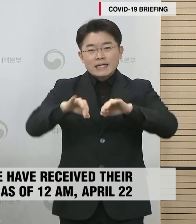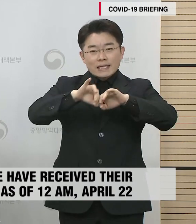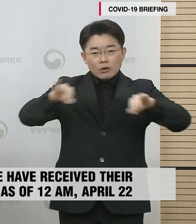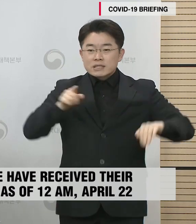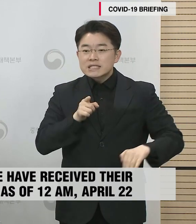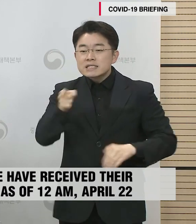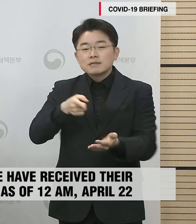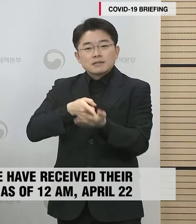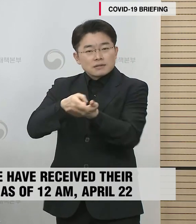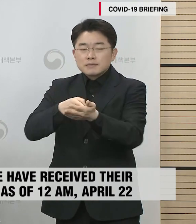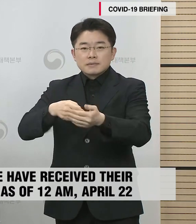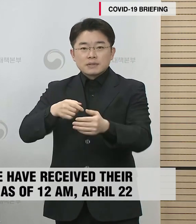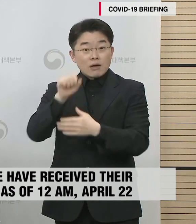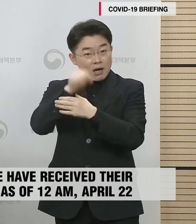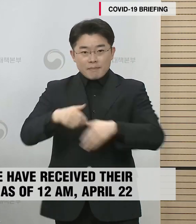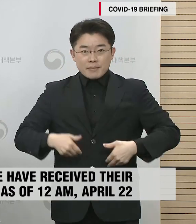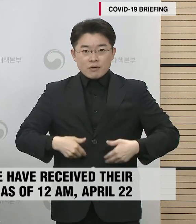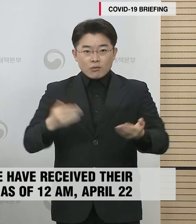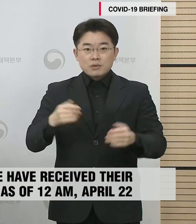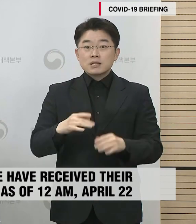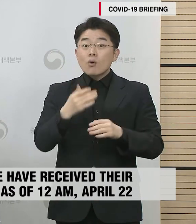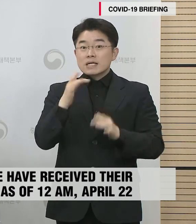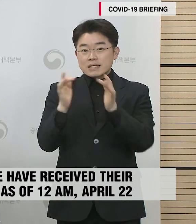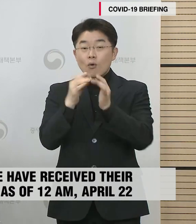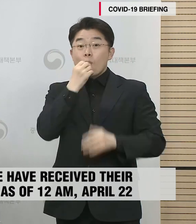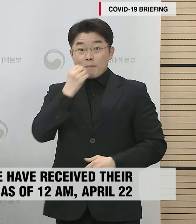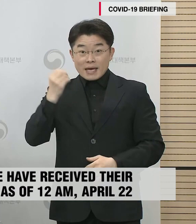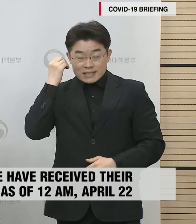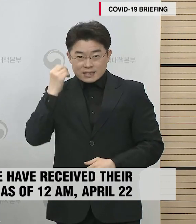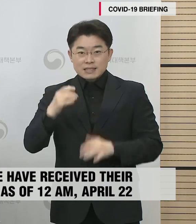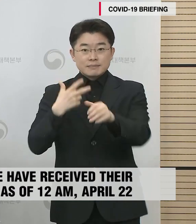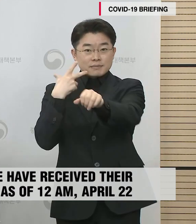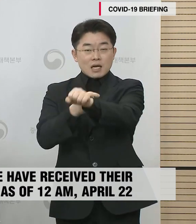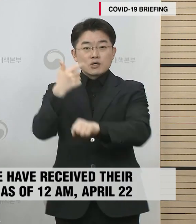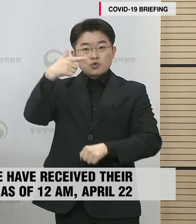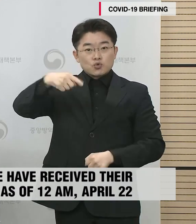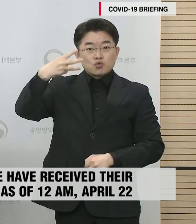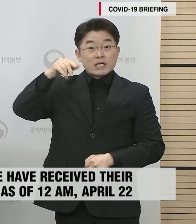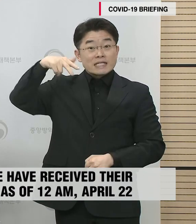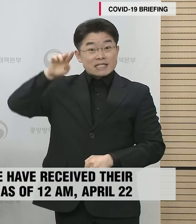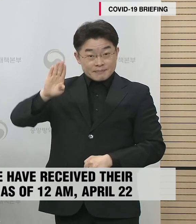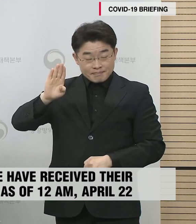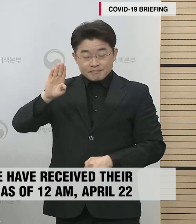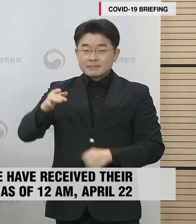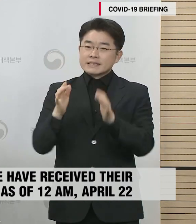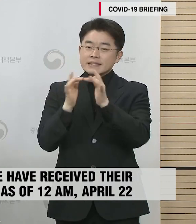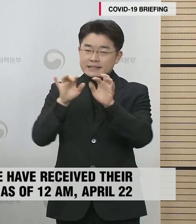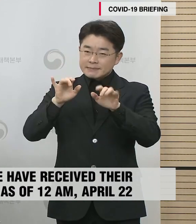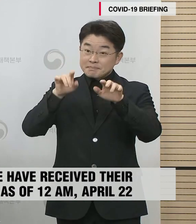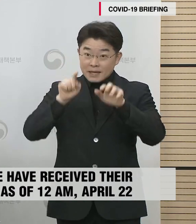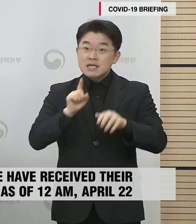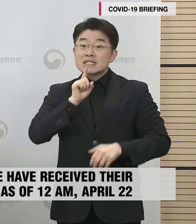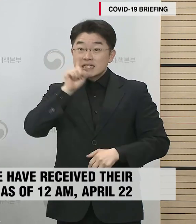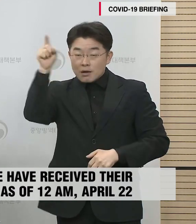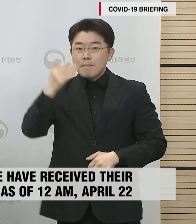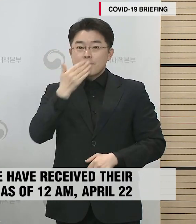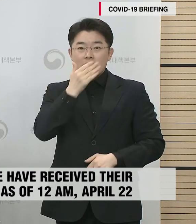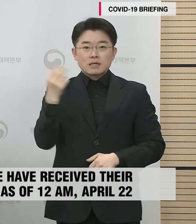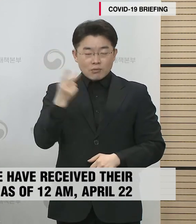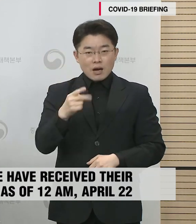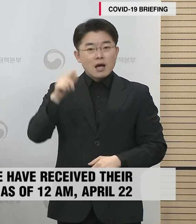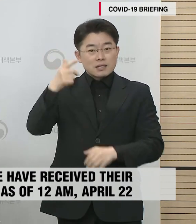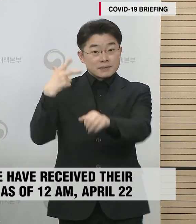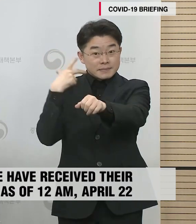hospitals, and these also do not need additional consent process. They need to also reserve